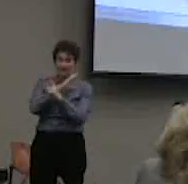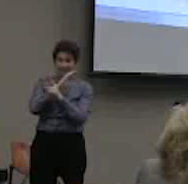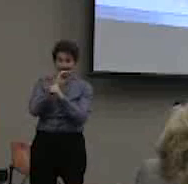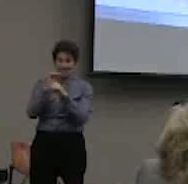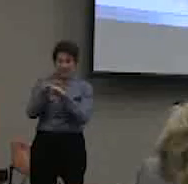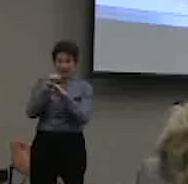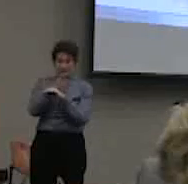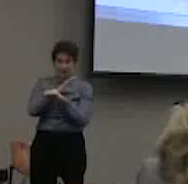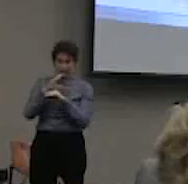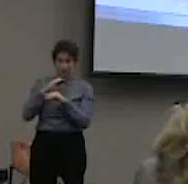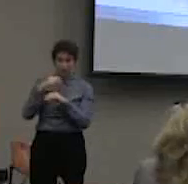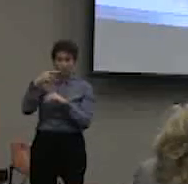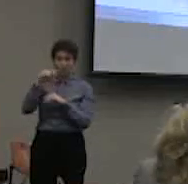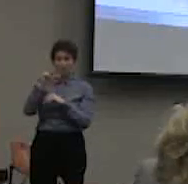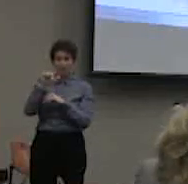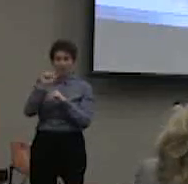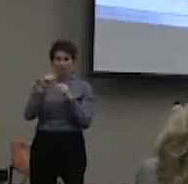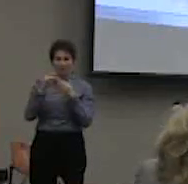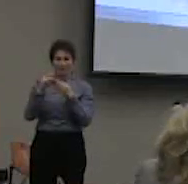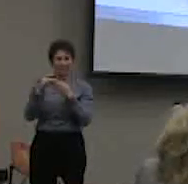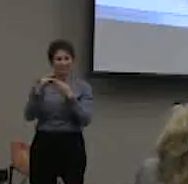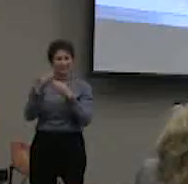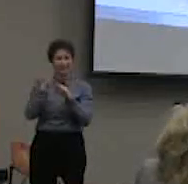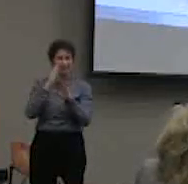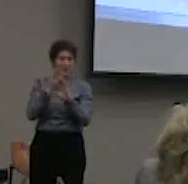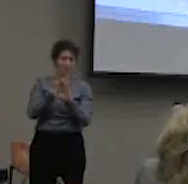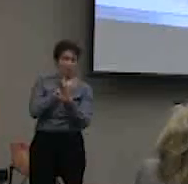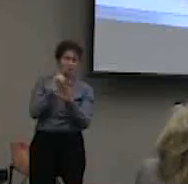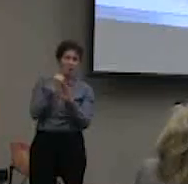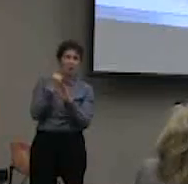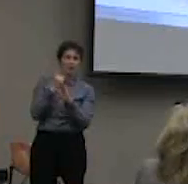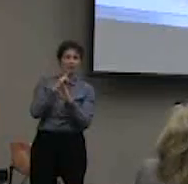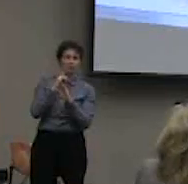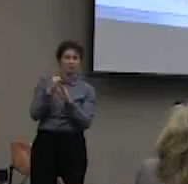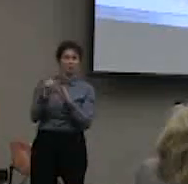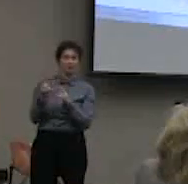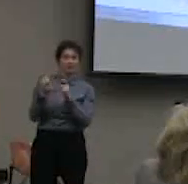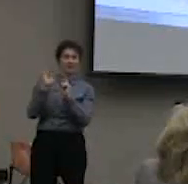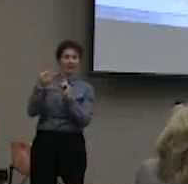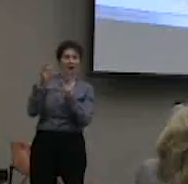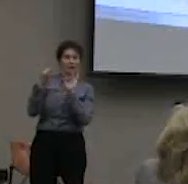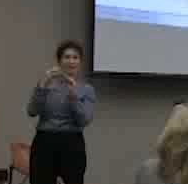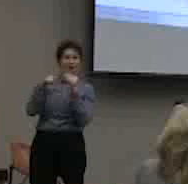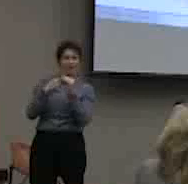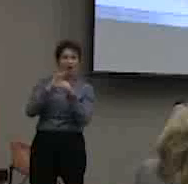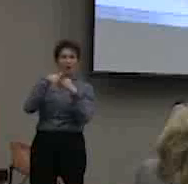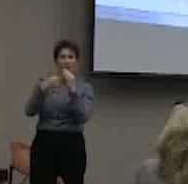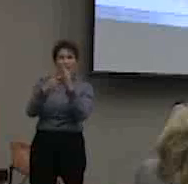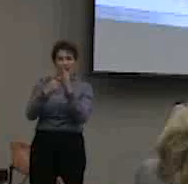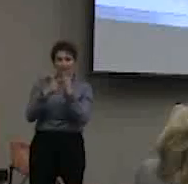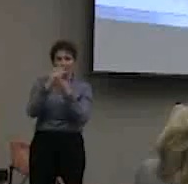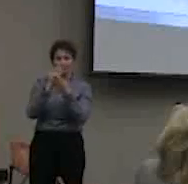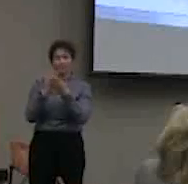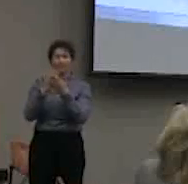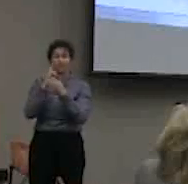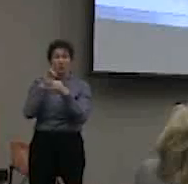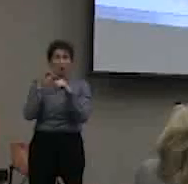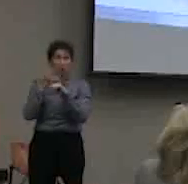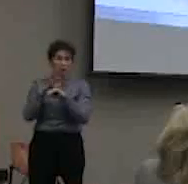that historically has always weighed in on the regulatory components of early childhood. I